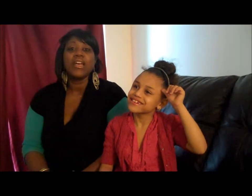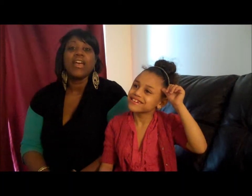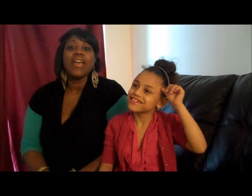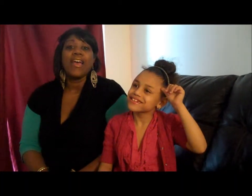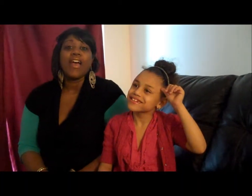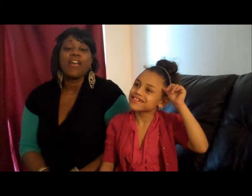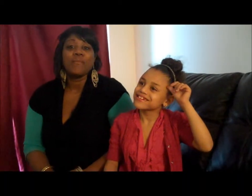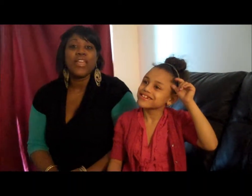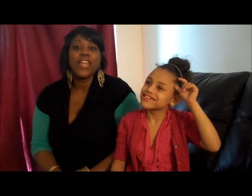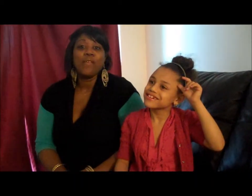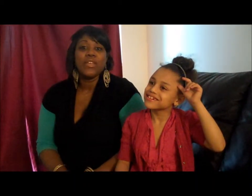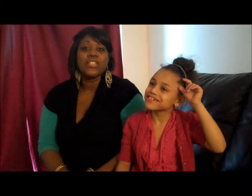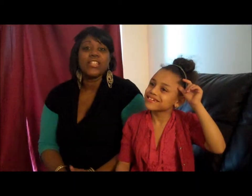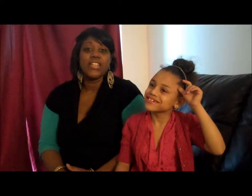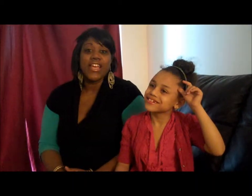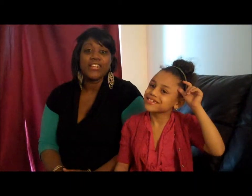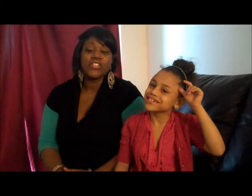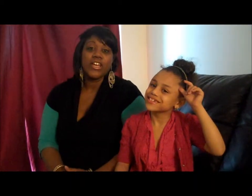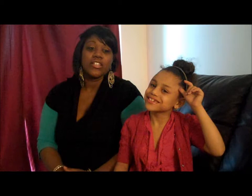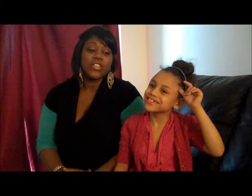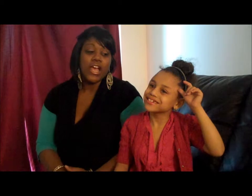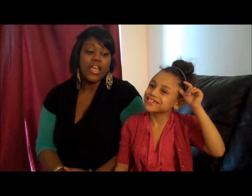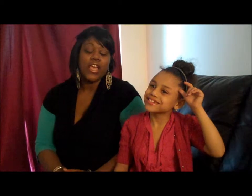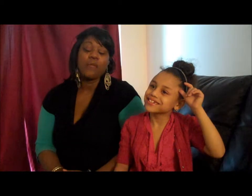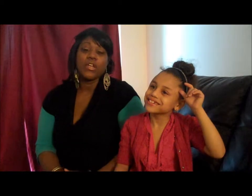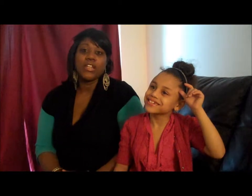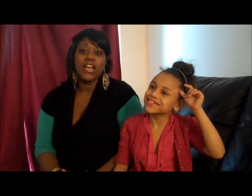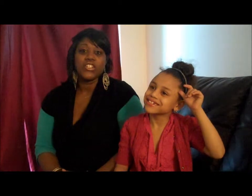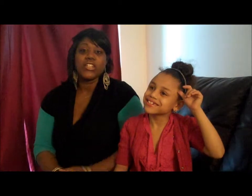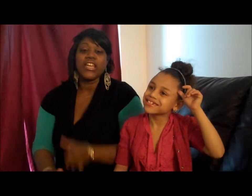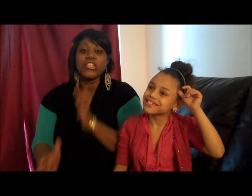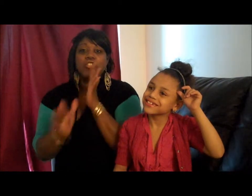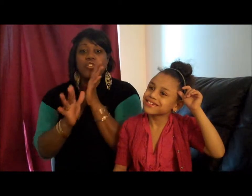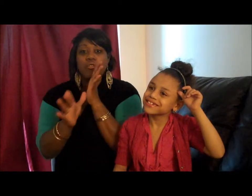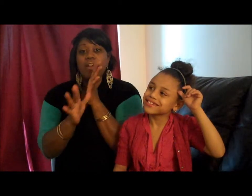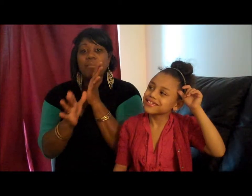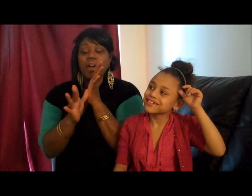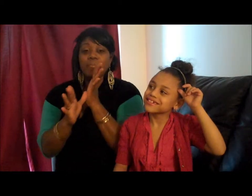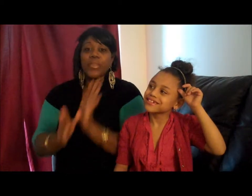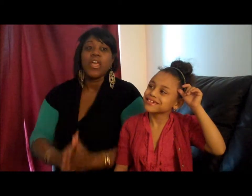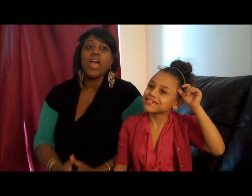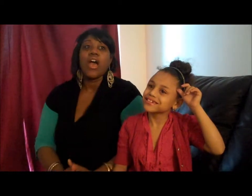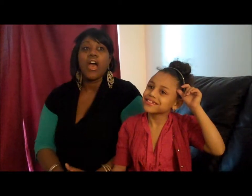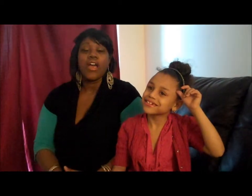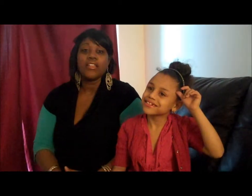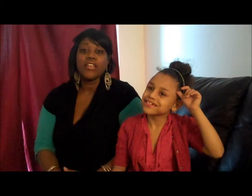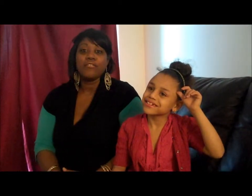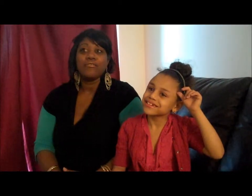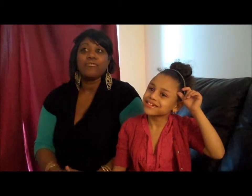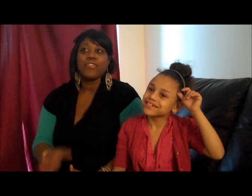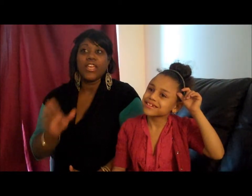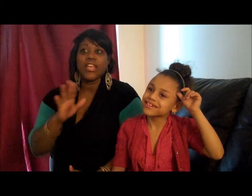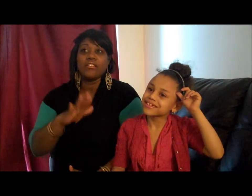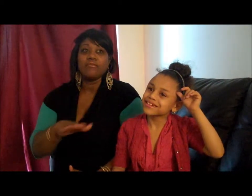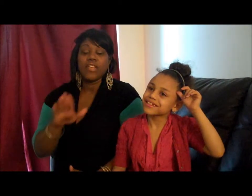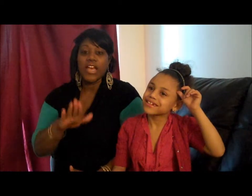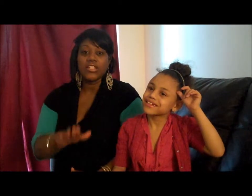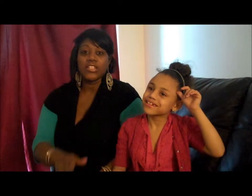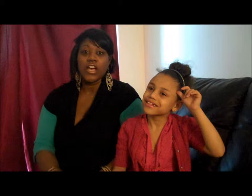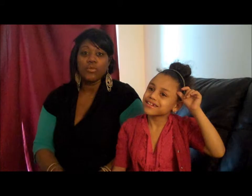Hi. My name is Lynetta Johnson. I am Elaginae's grandmom. I live in I live in Catastagua